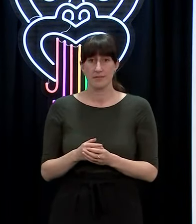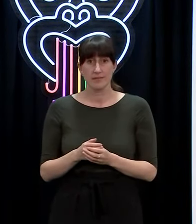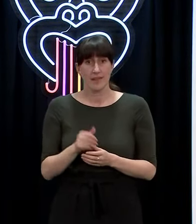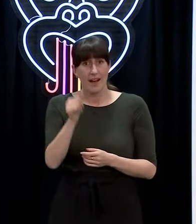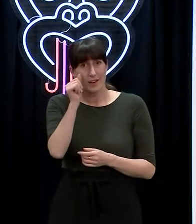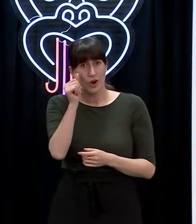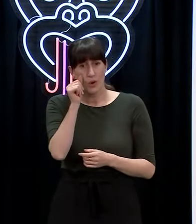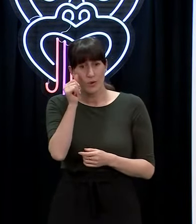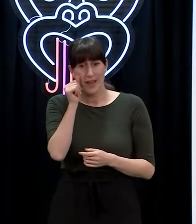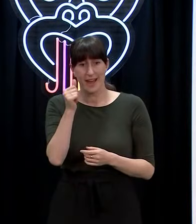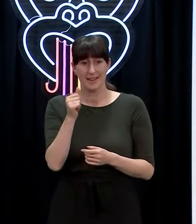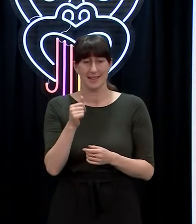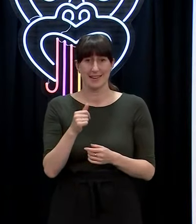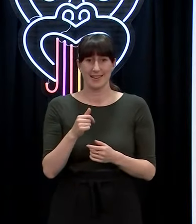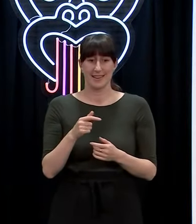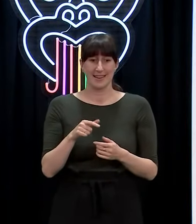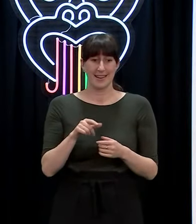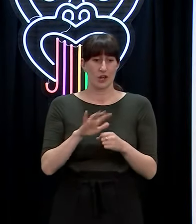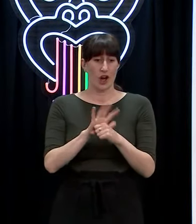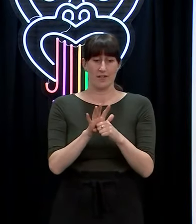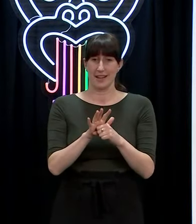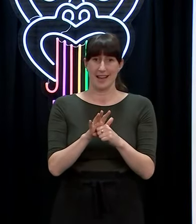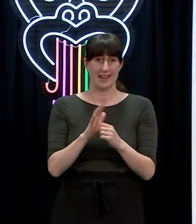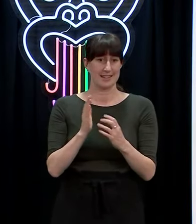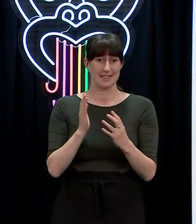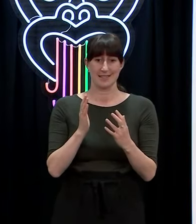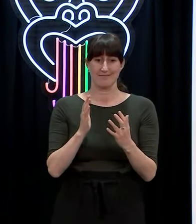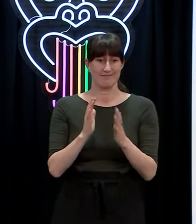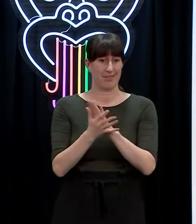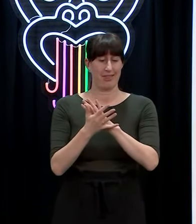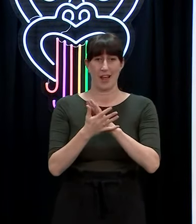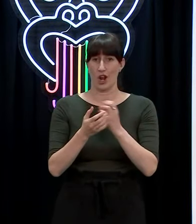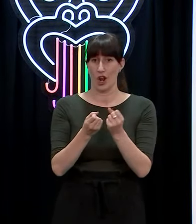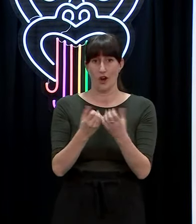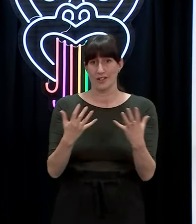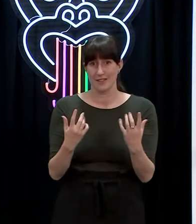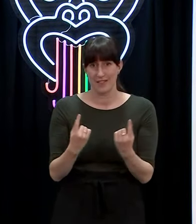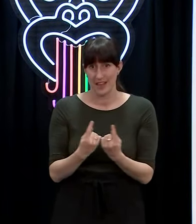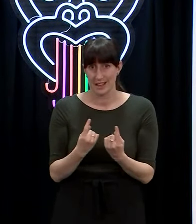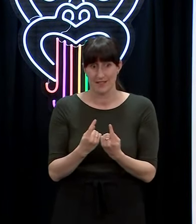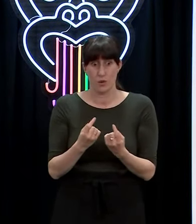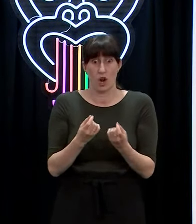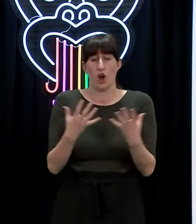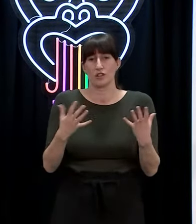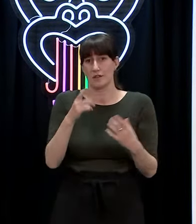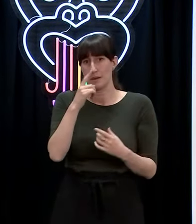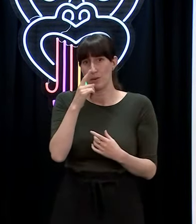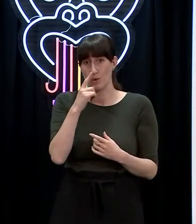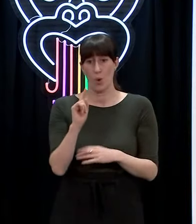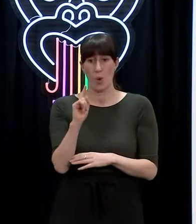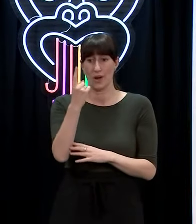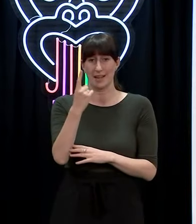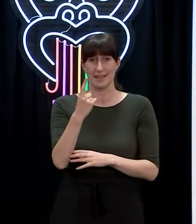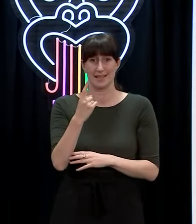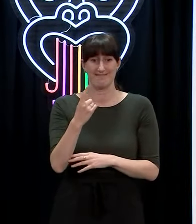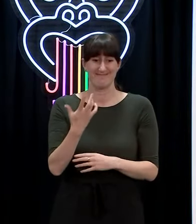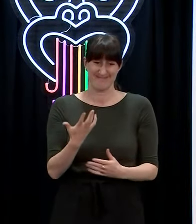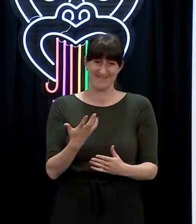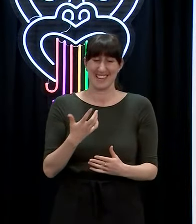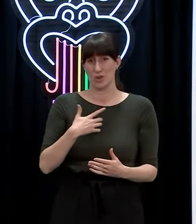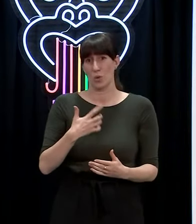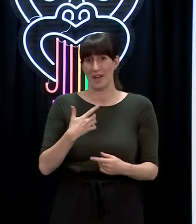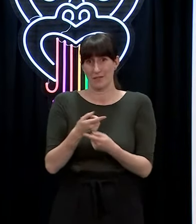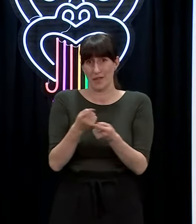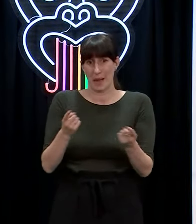got Auckland at a high alert level, which is restricting people from doing a lot of what they would normally do. It's difficult, and